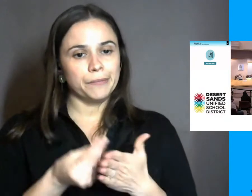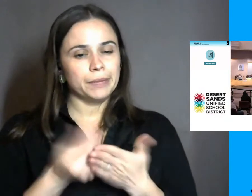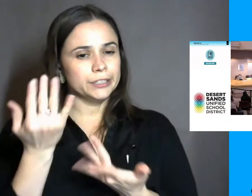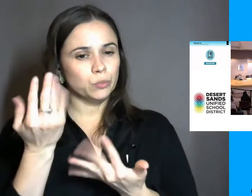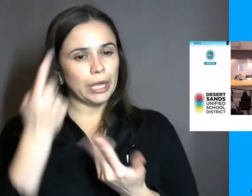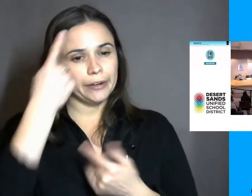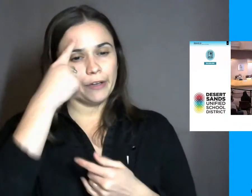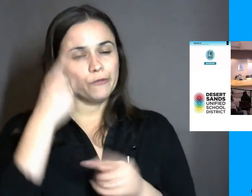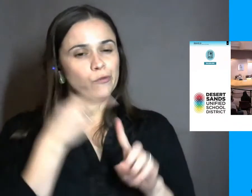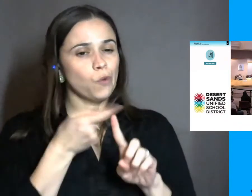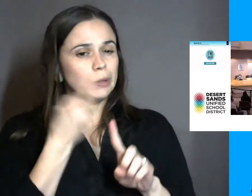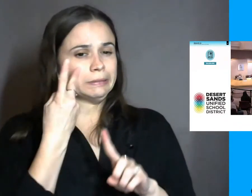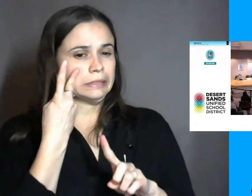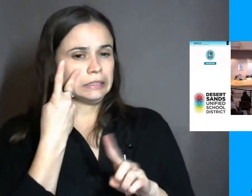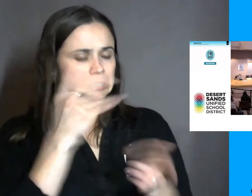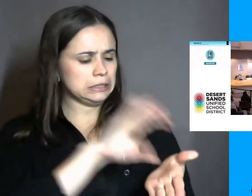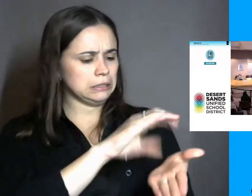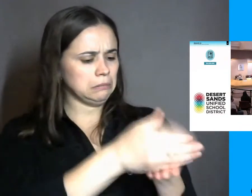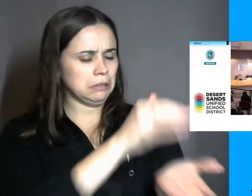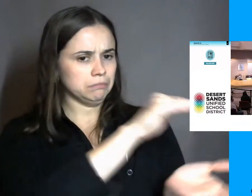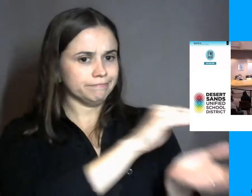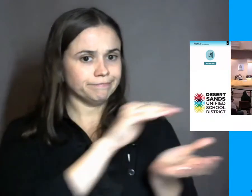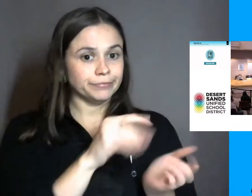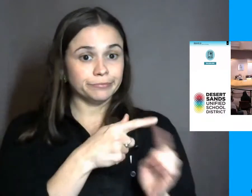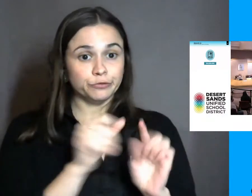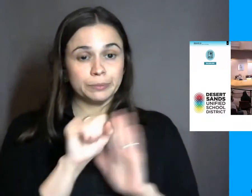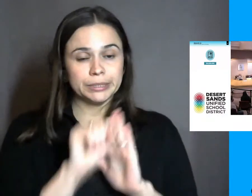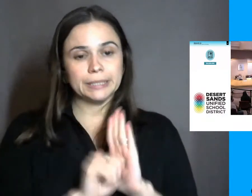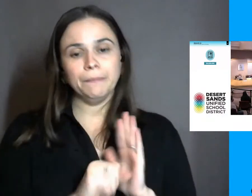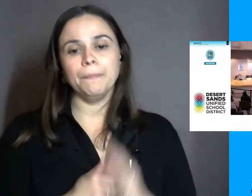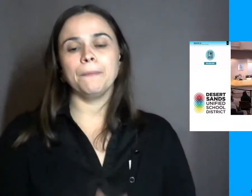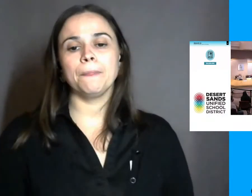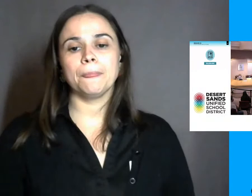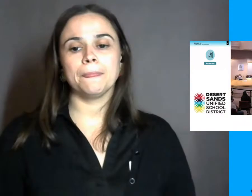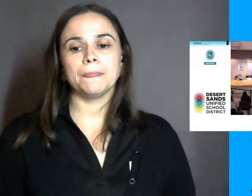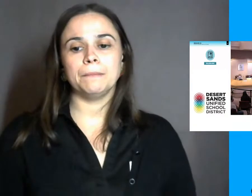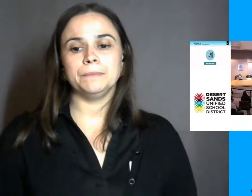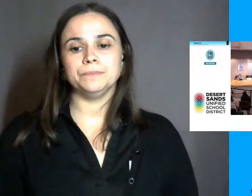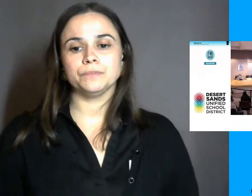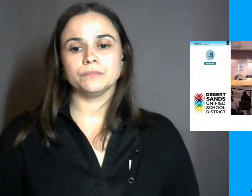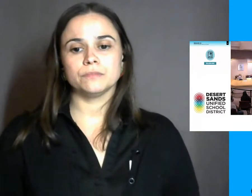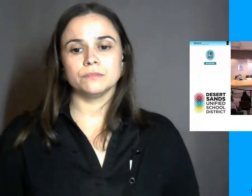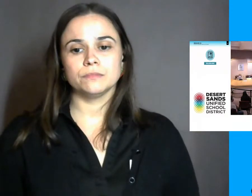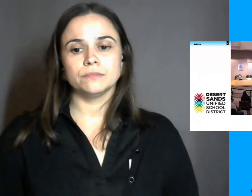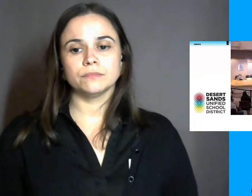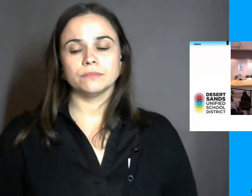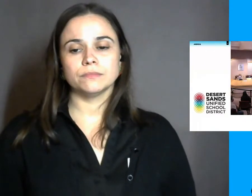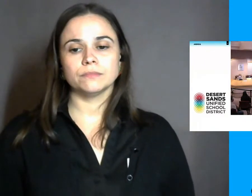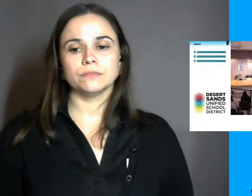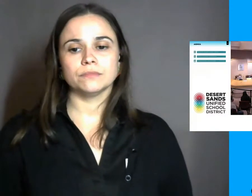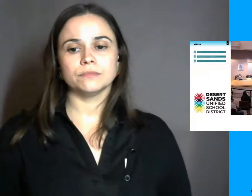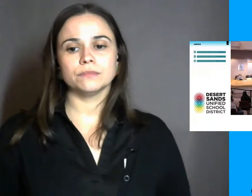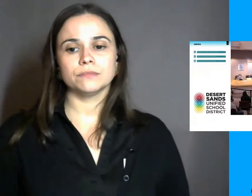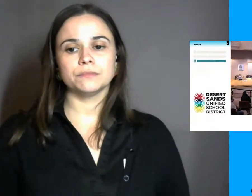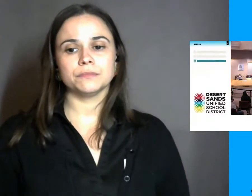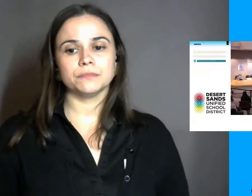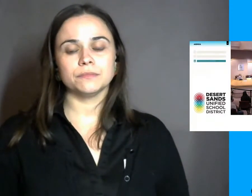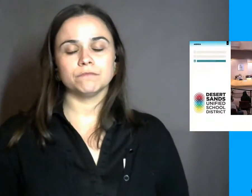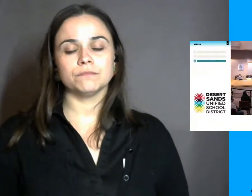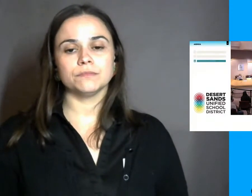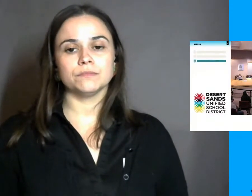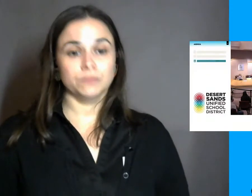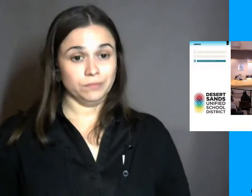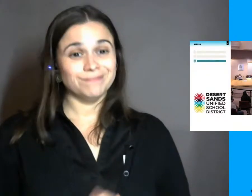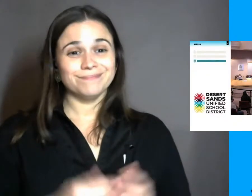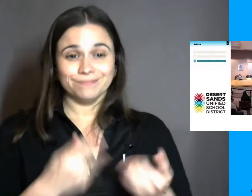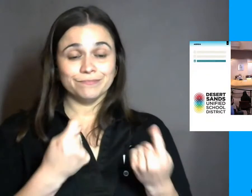We're getting ourselves, all of our paperwork is in order so that we can maximize and capture as much of the state funding that becomes available. So now we're going